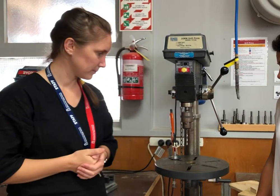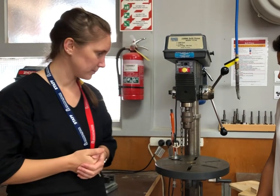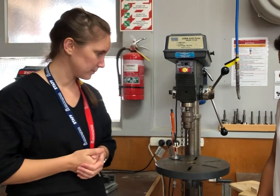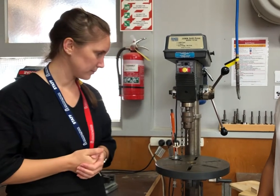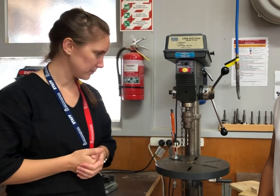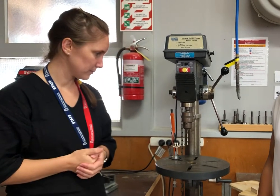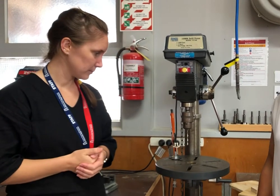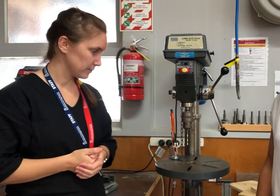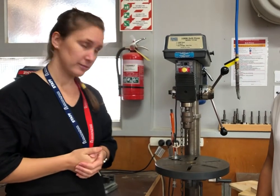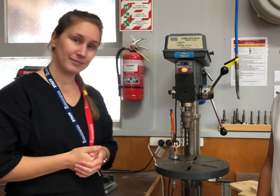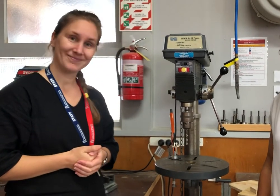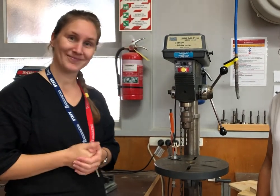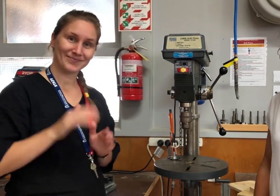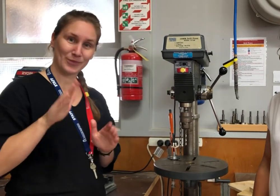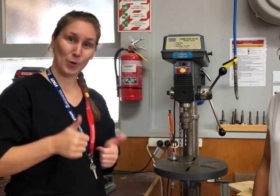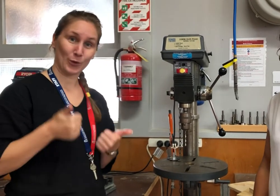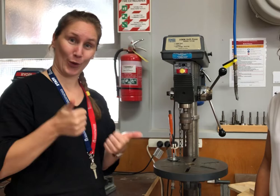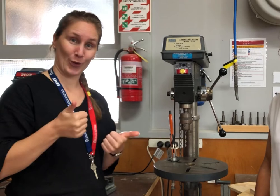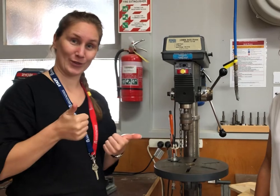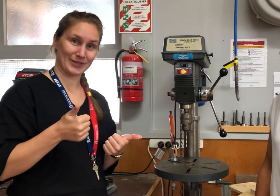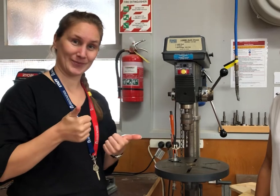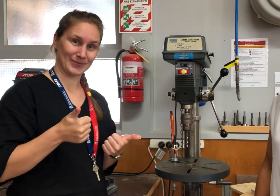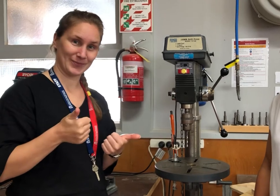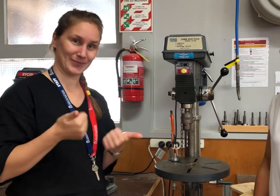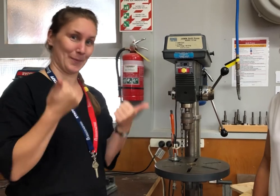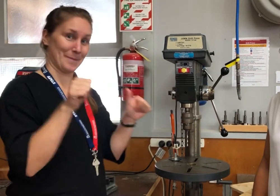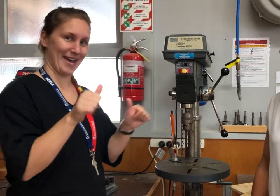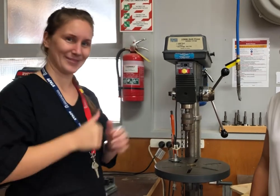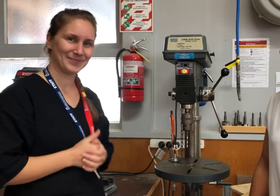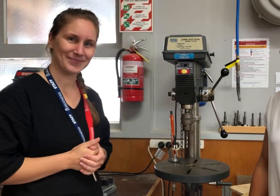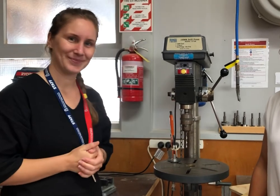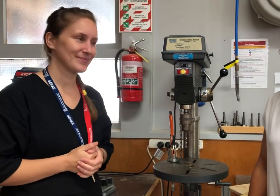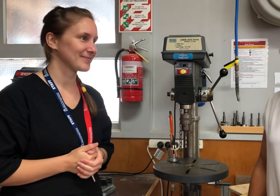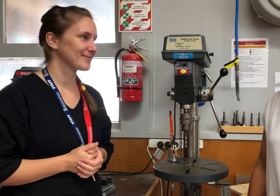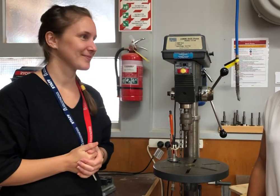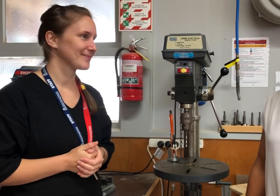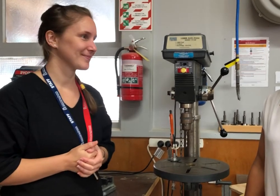All good? We've got the drill bit in. You can close that one.